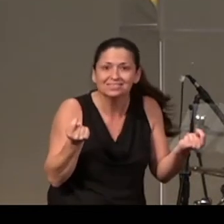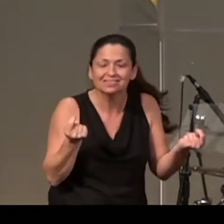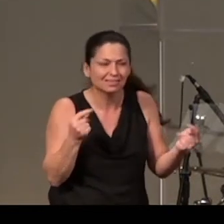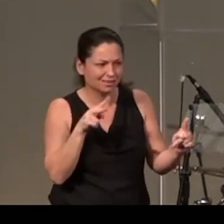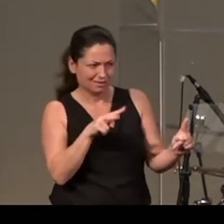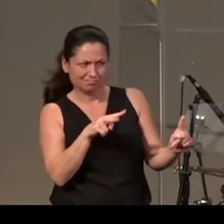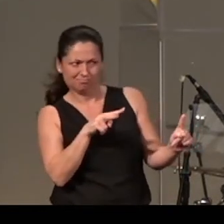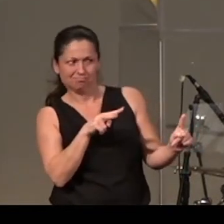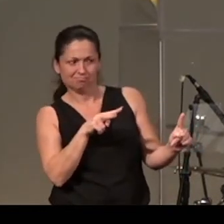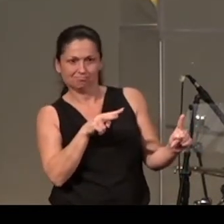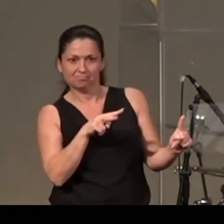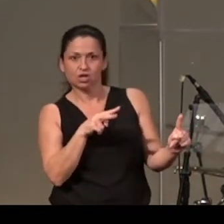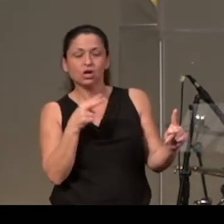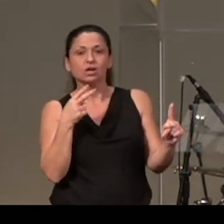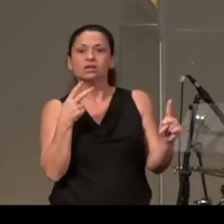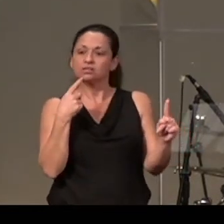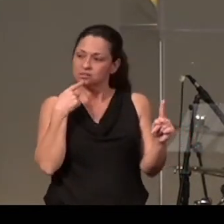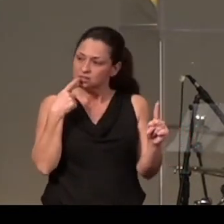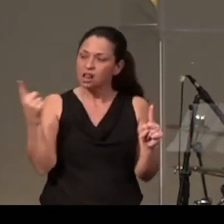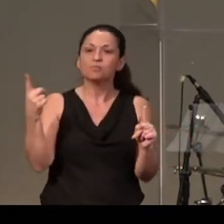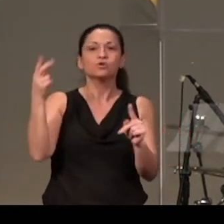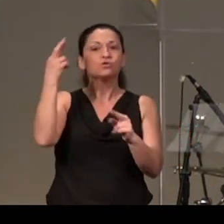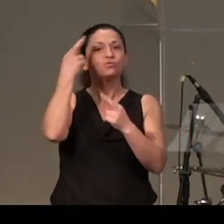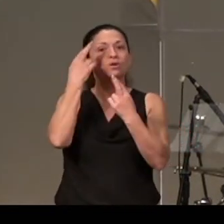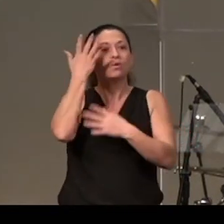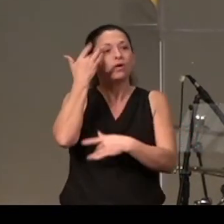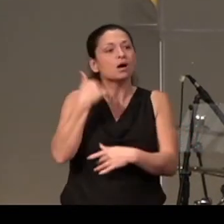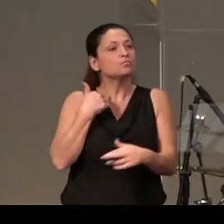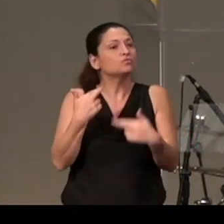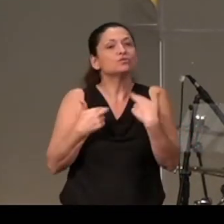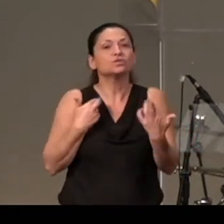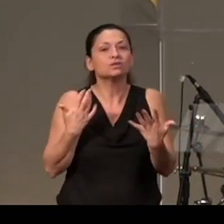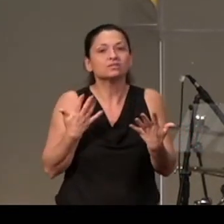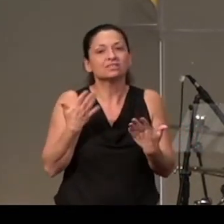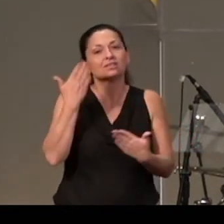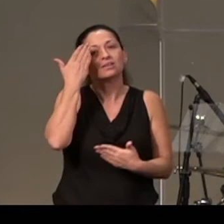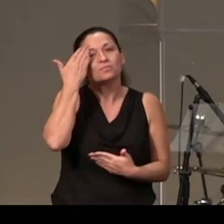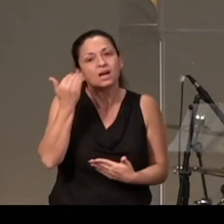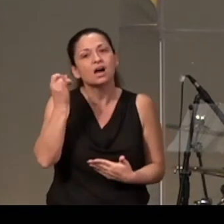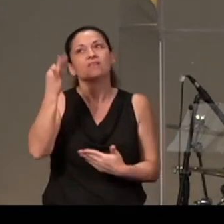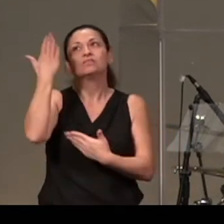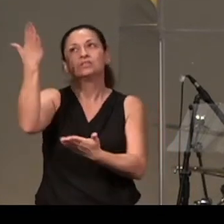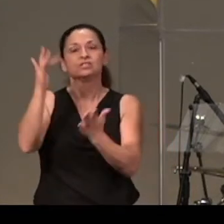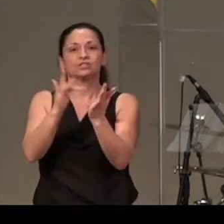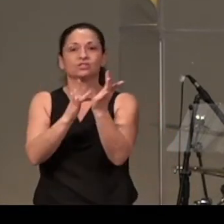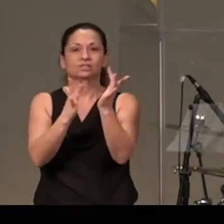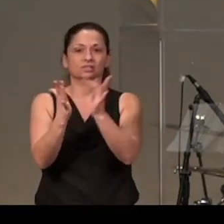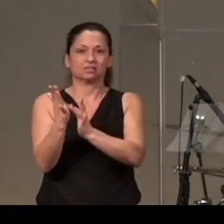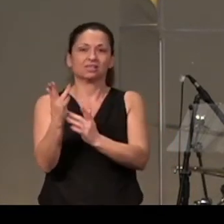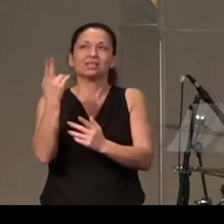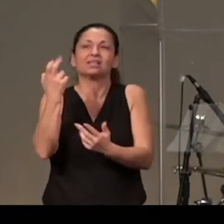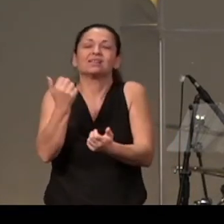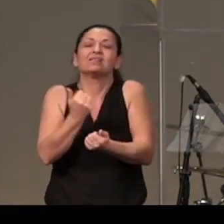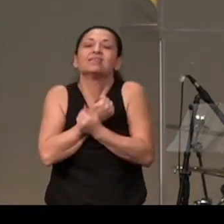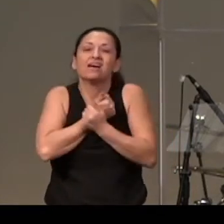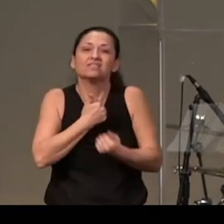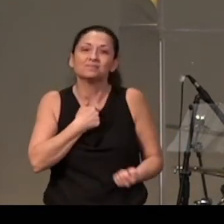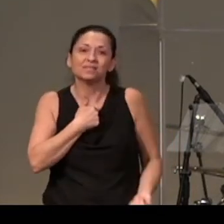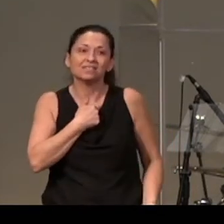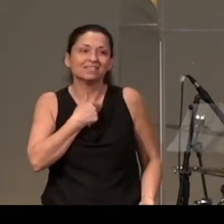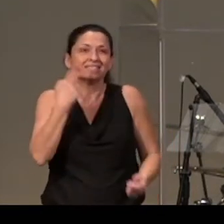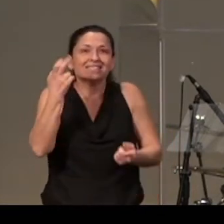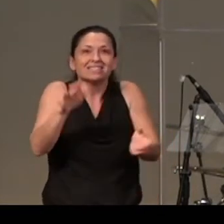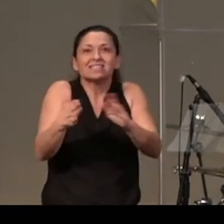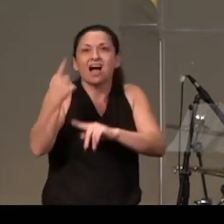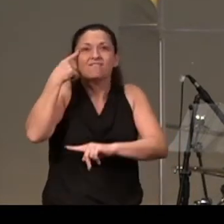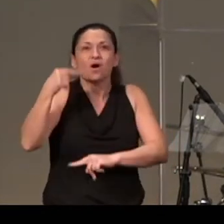Oh, the reason I'm rejoicing is because of Jesus. He loves me. He